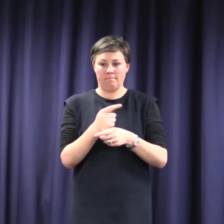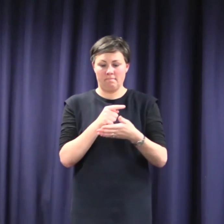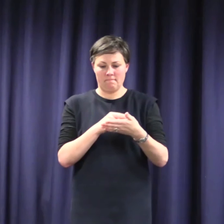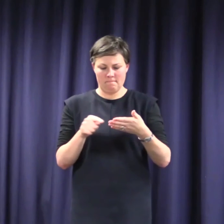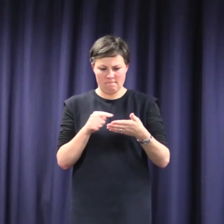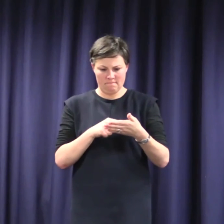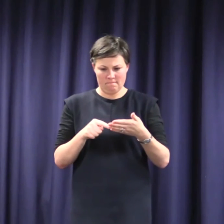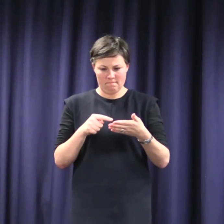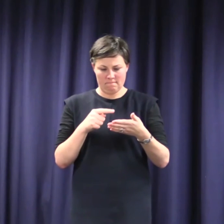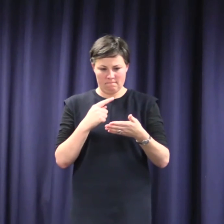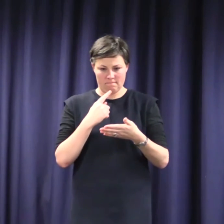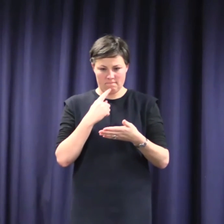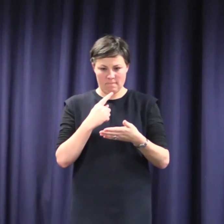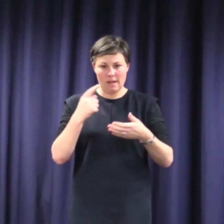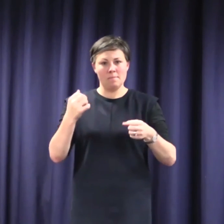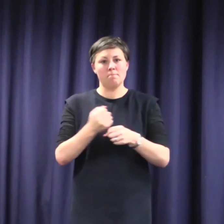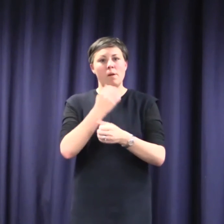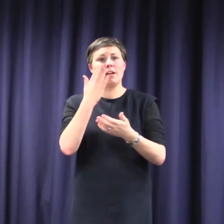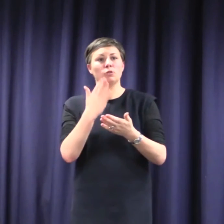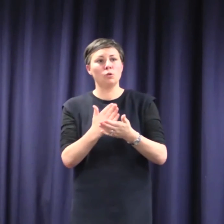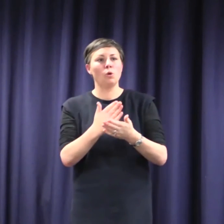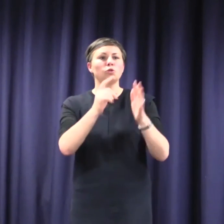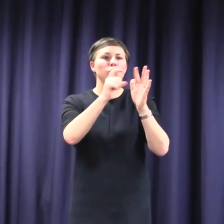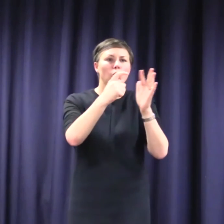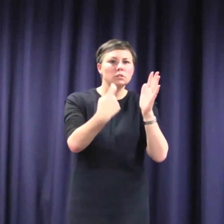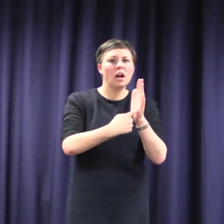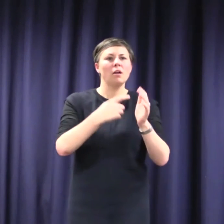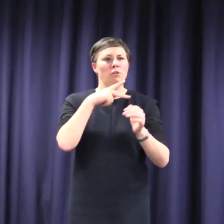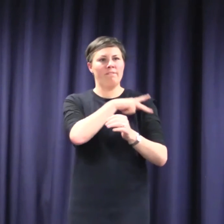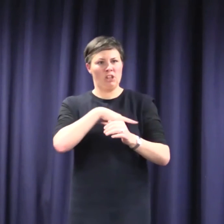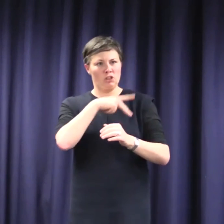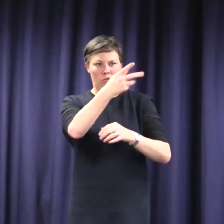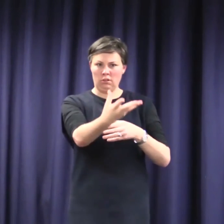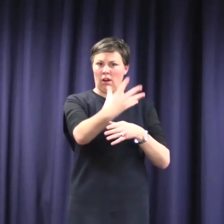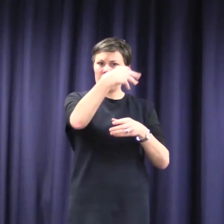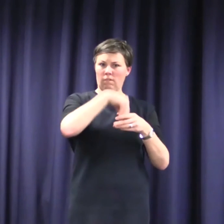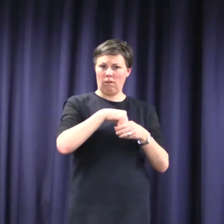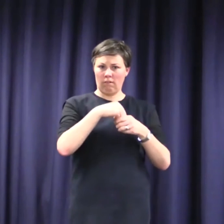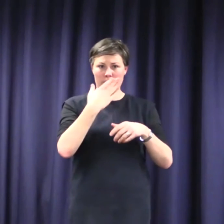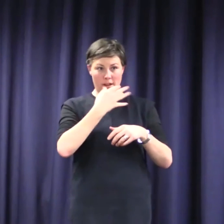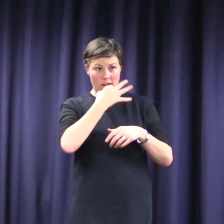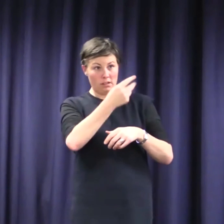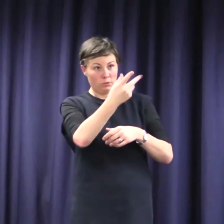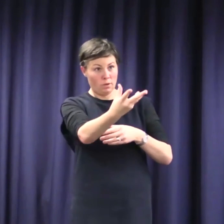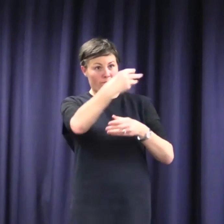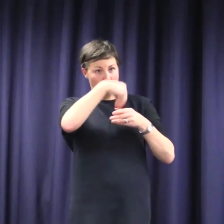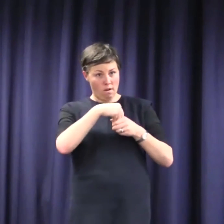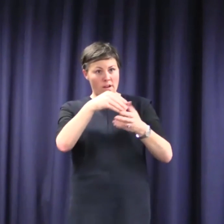make sure that we involve the medical profession and ask medical professionals to get involved.